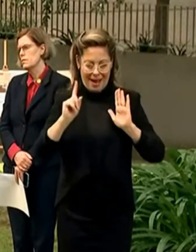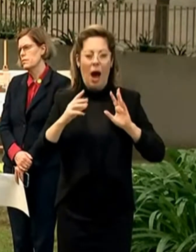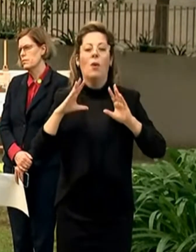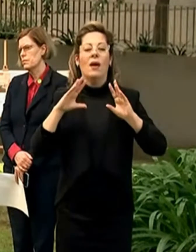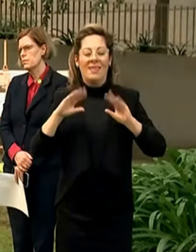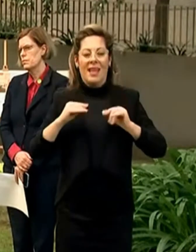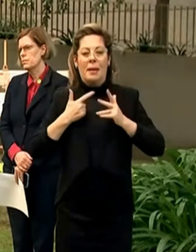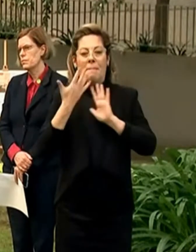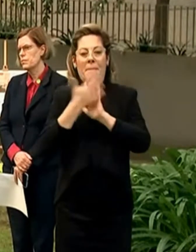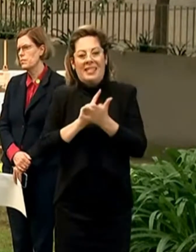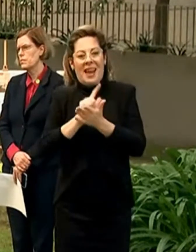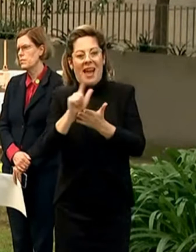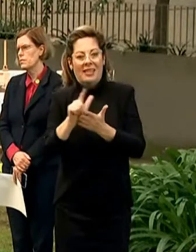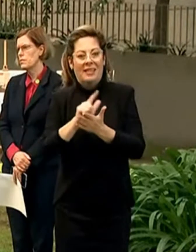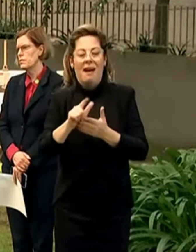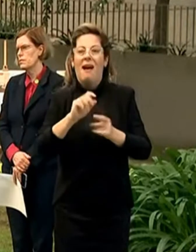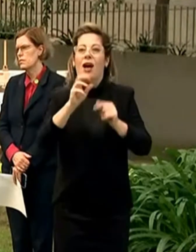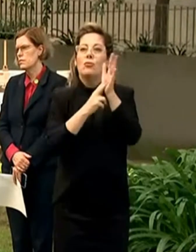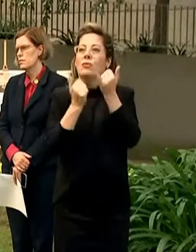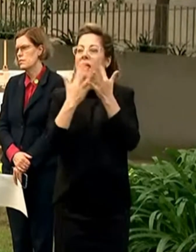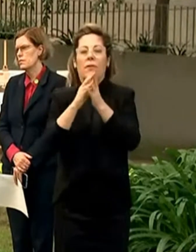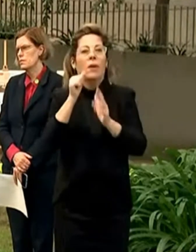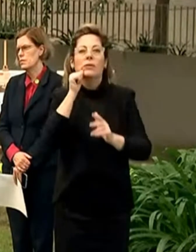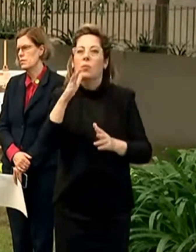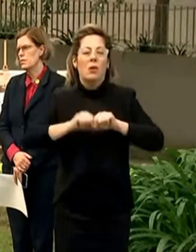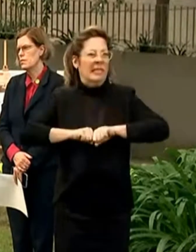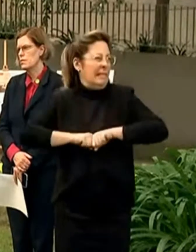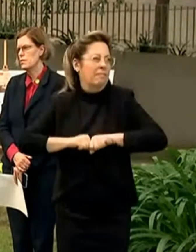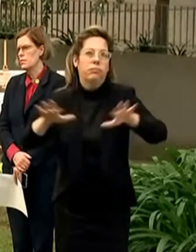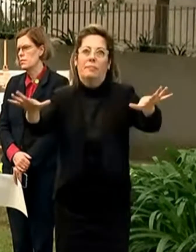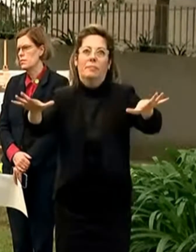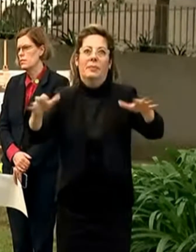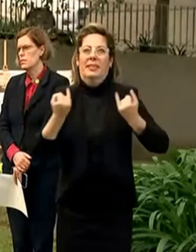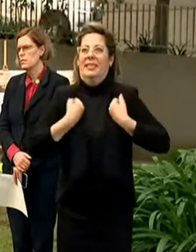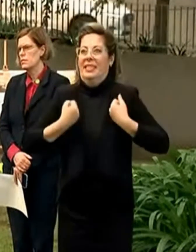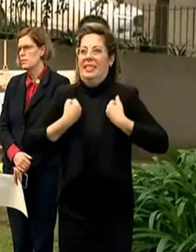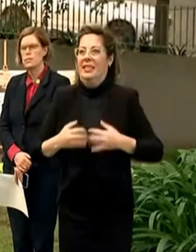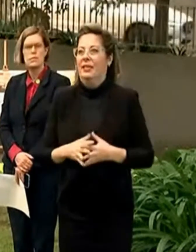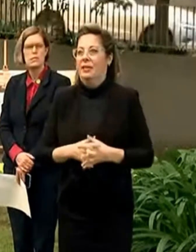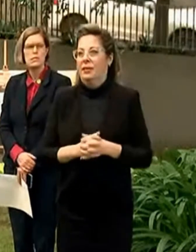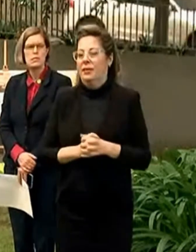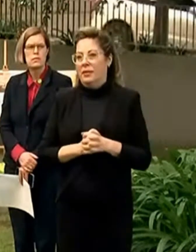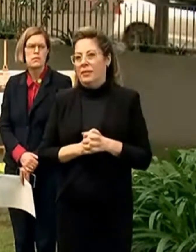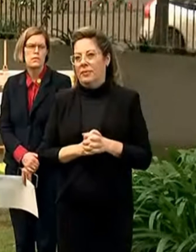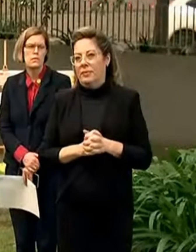better chance of getting through this pandemic in a better way than other states, unfortunately, have gone down.